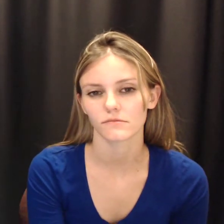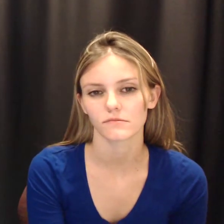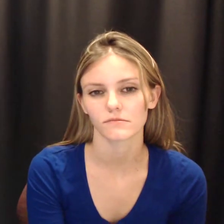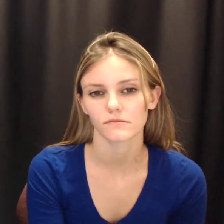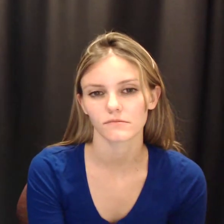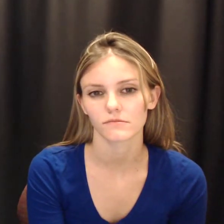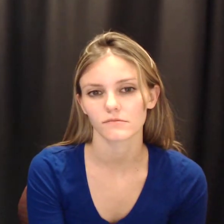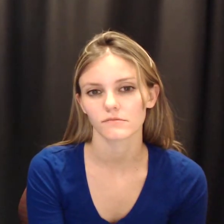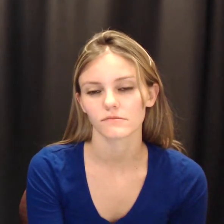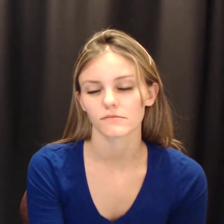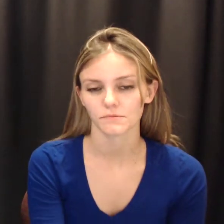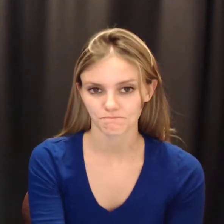Okay.